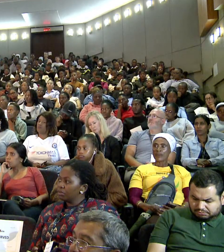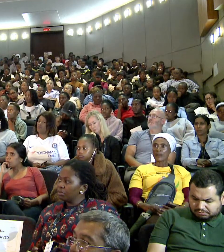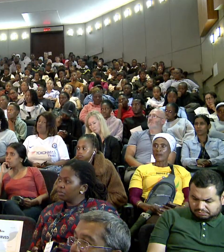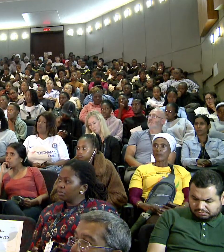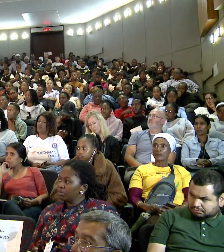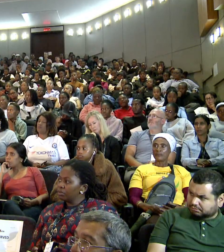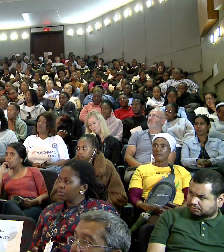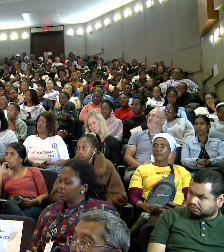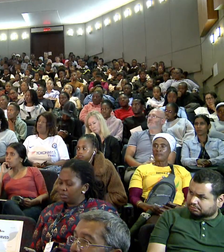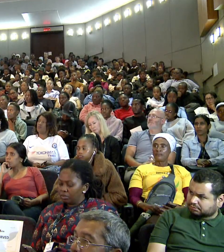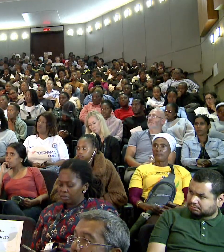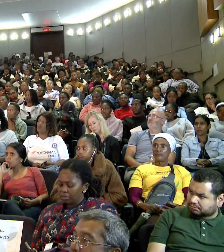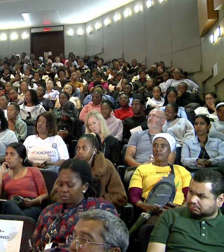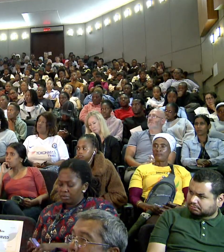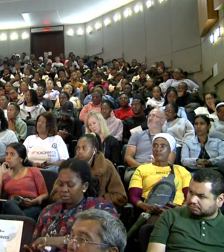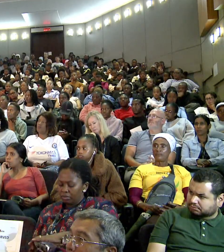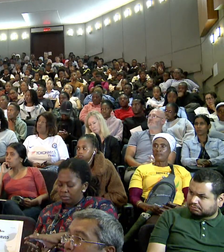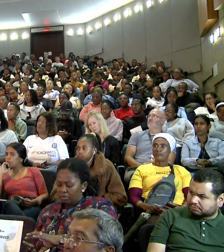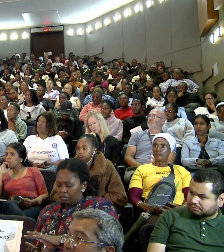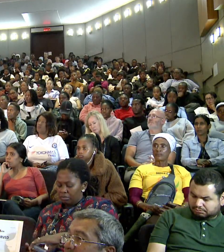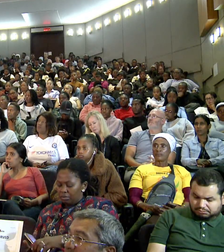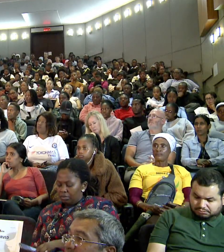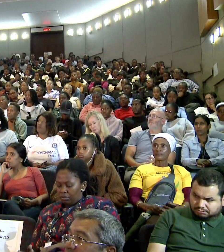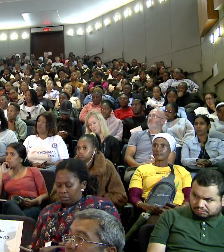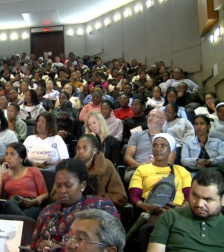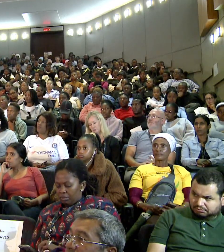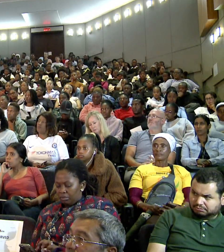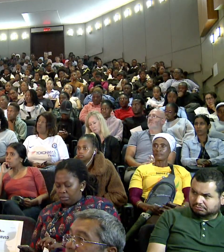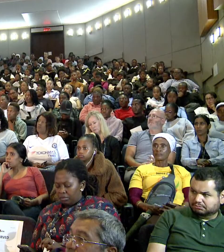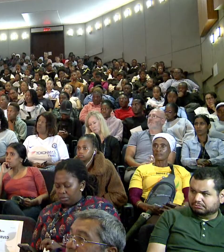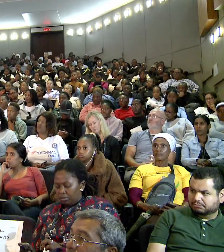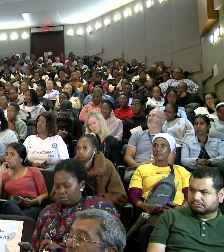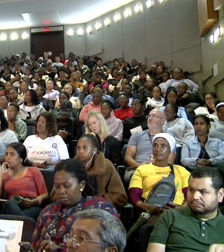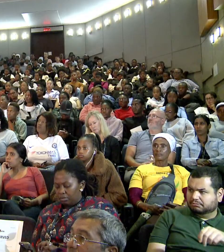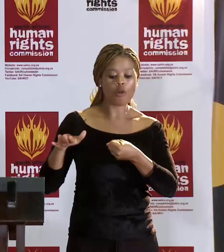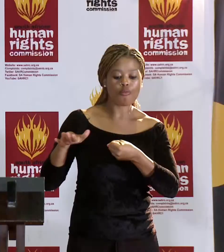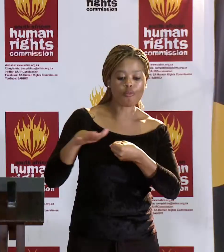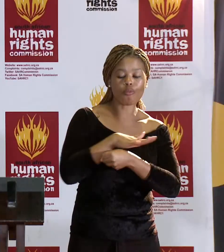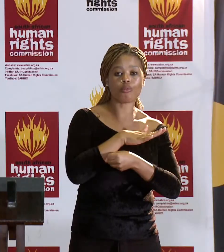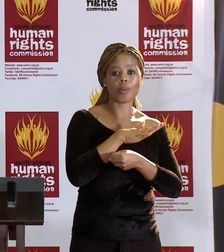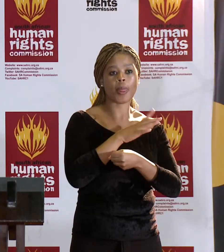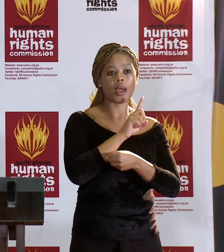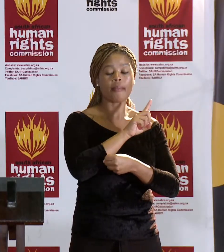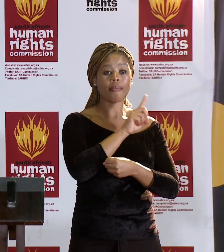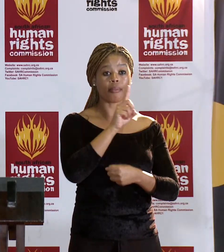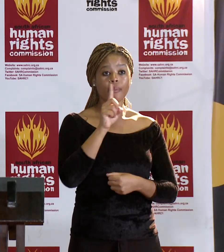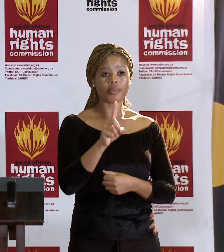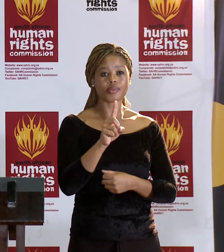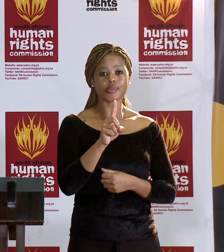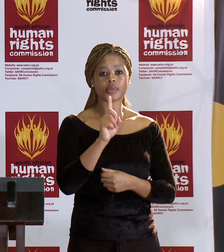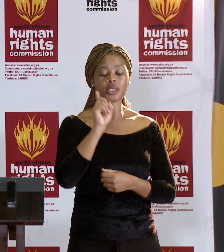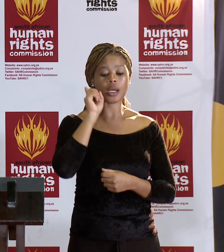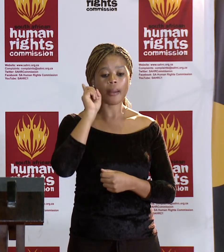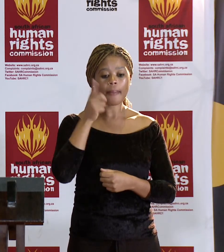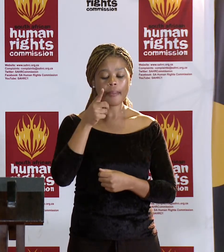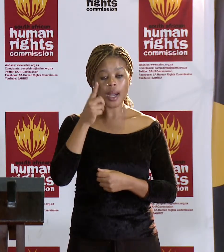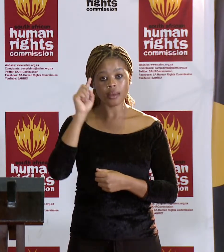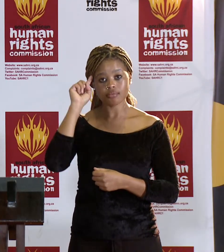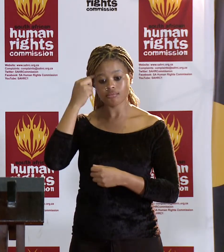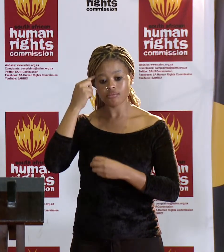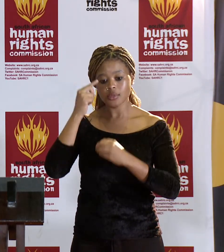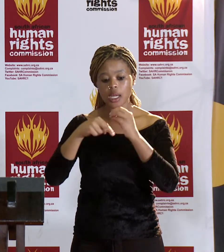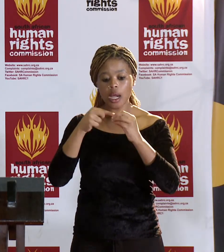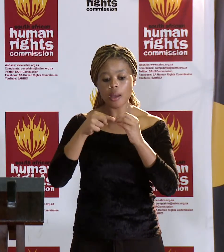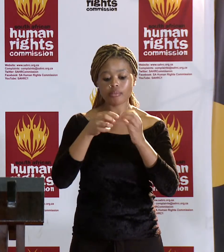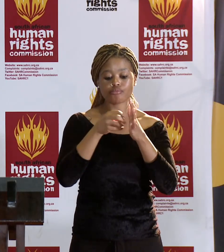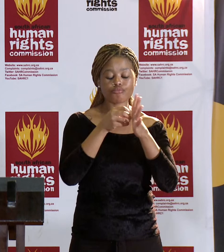We want our students and our staff to harness its full potential. However, they also need to be mindful of the threats